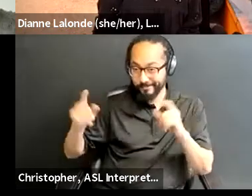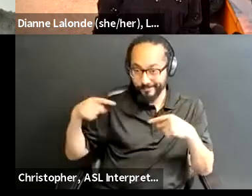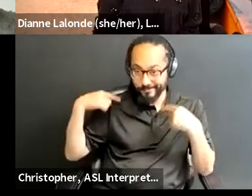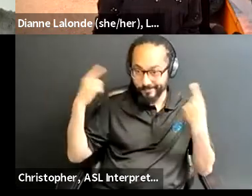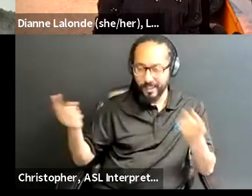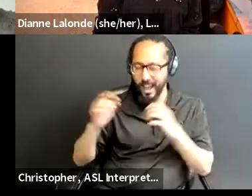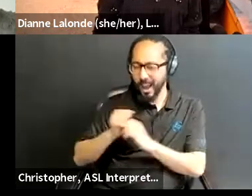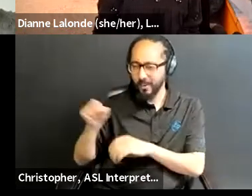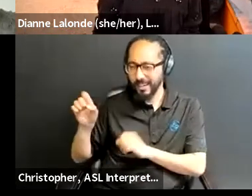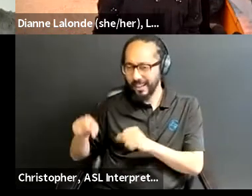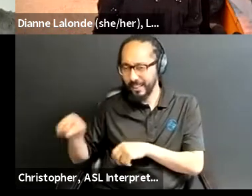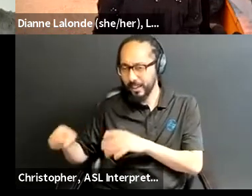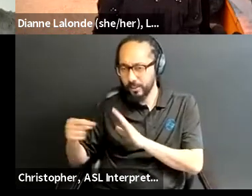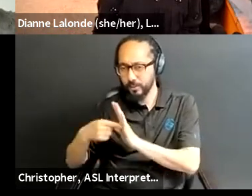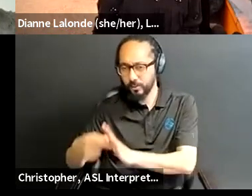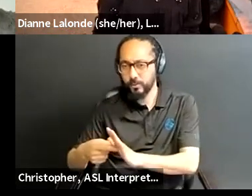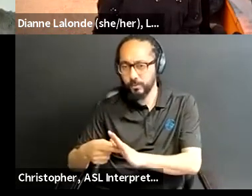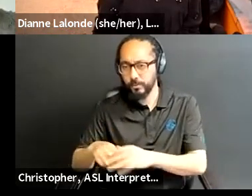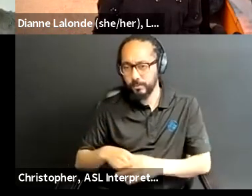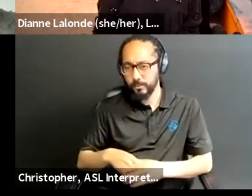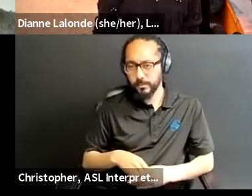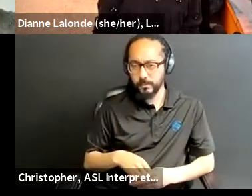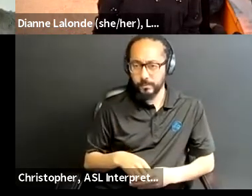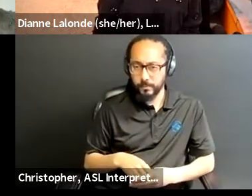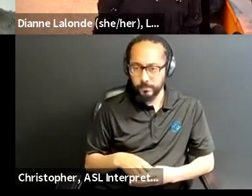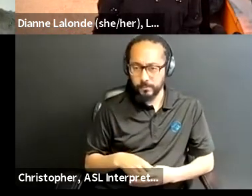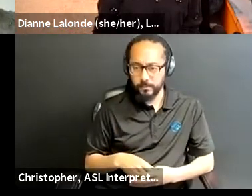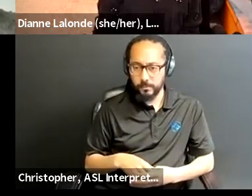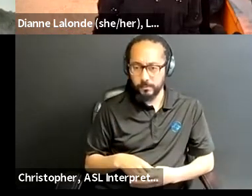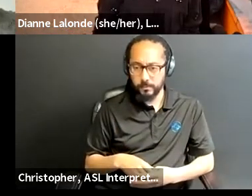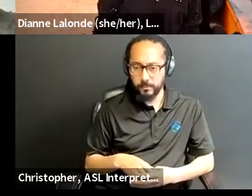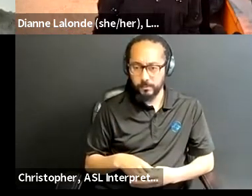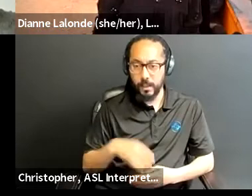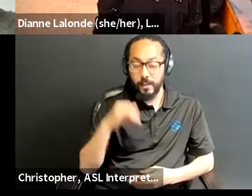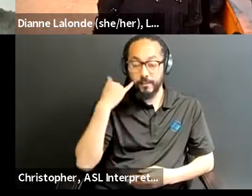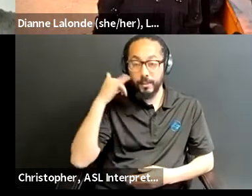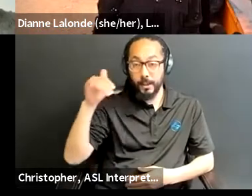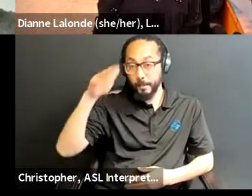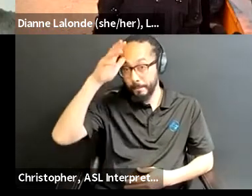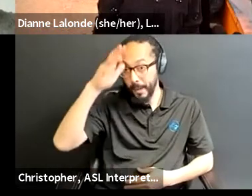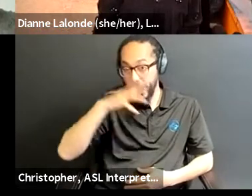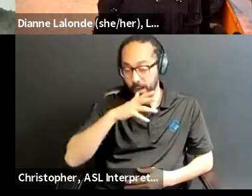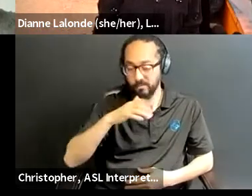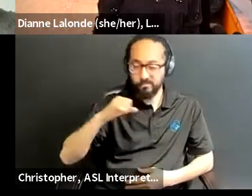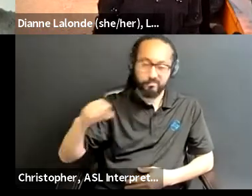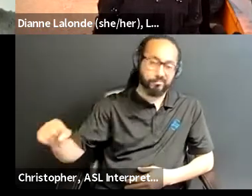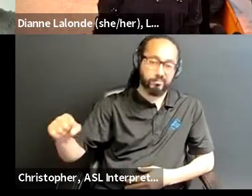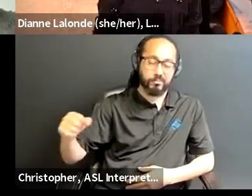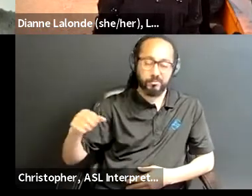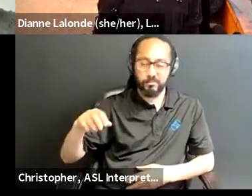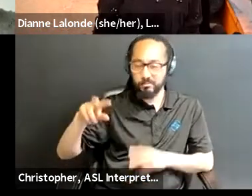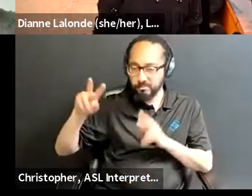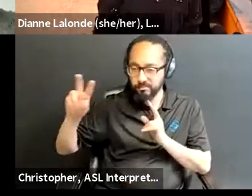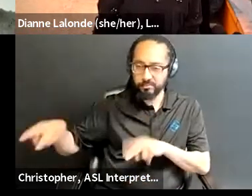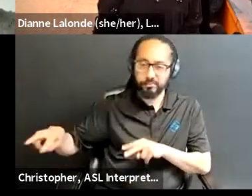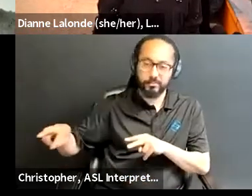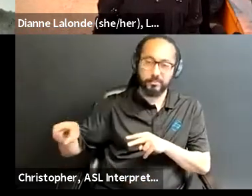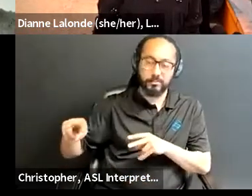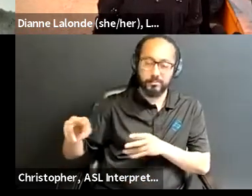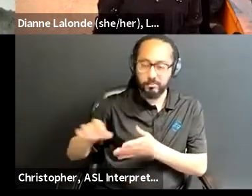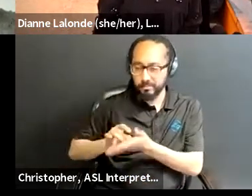life growing up. You know, if they've had very rejecting parents or really negative experiences in that way, there hasn't